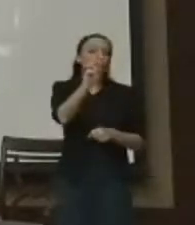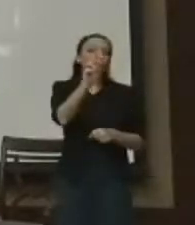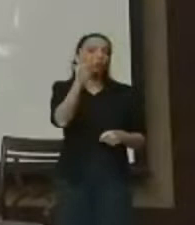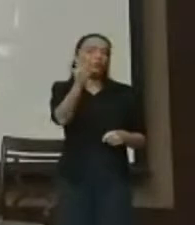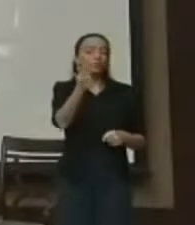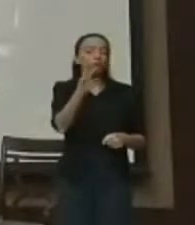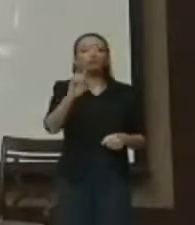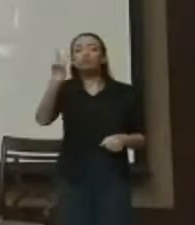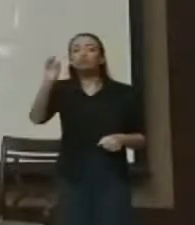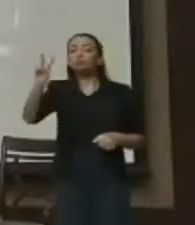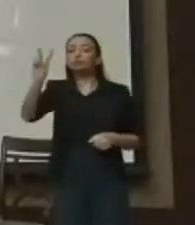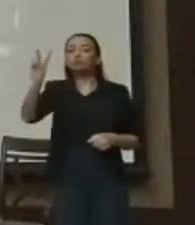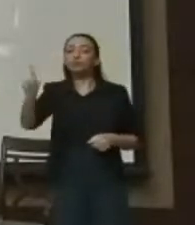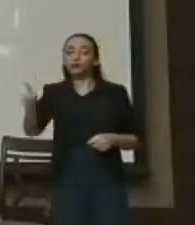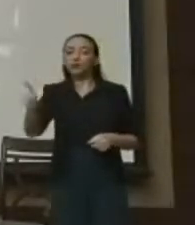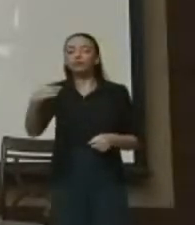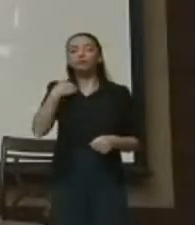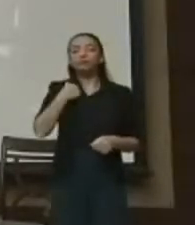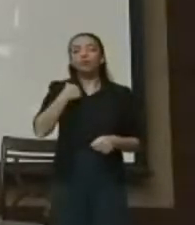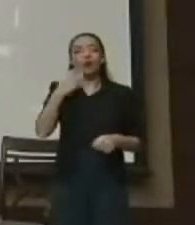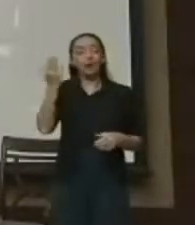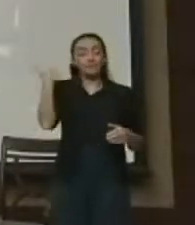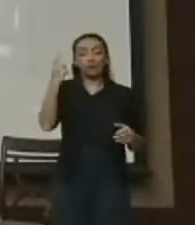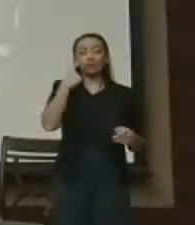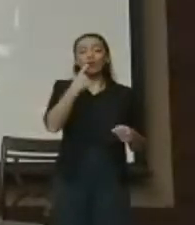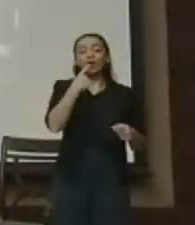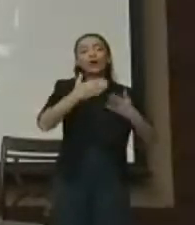21, it was mentioned that only